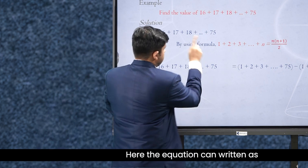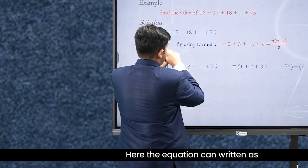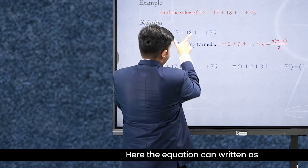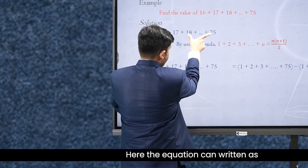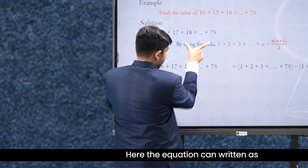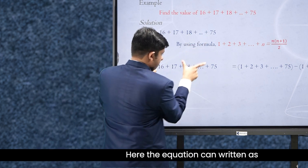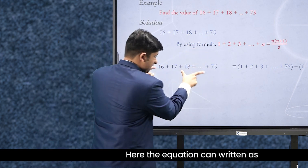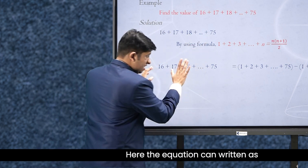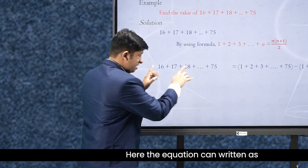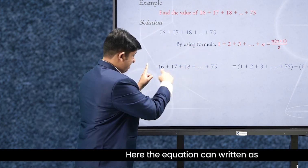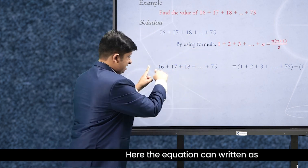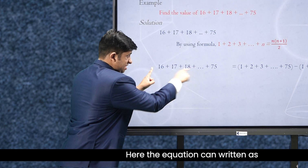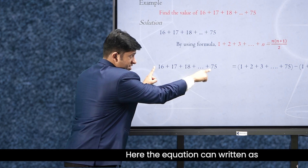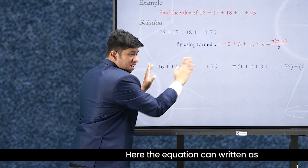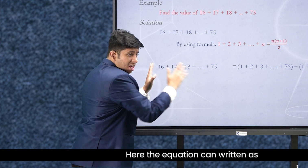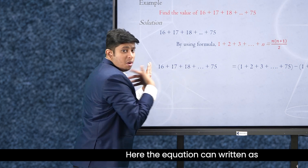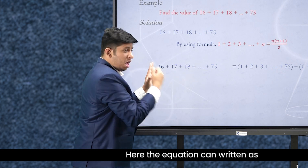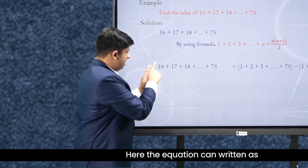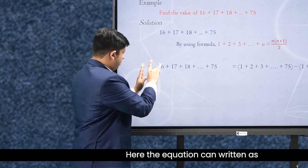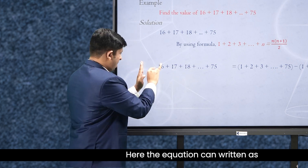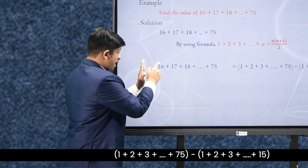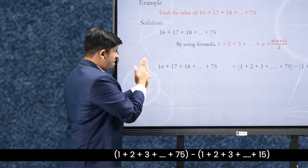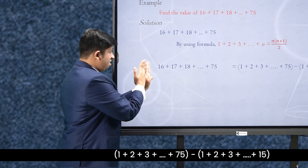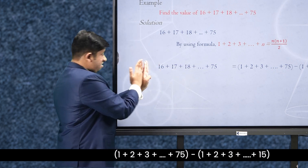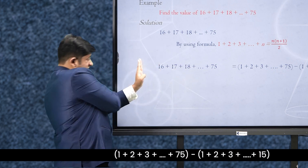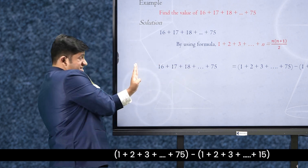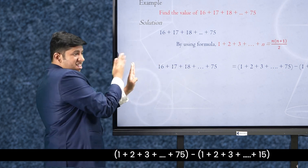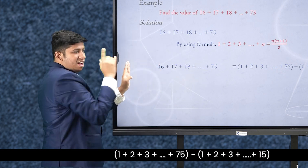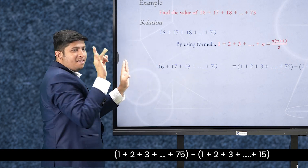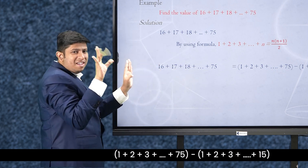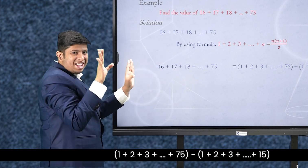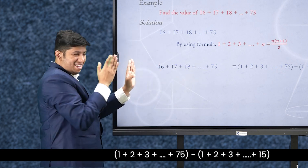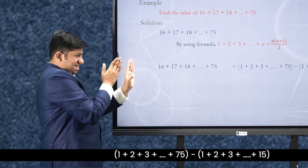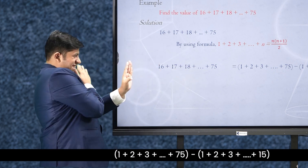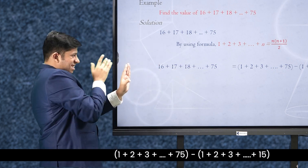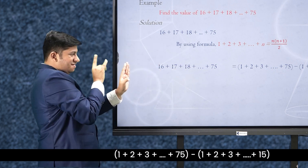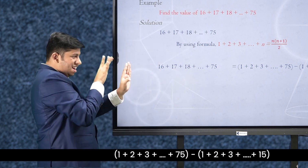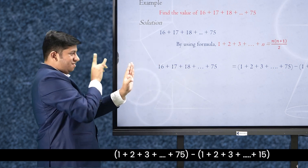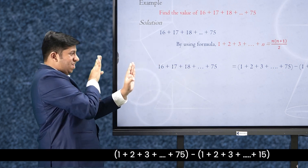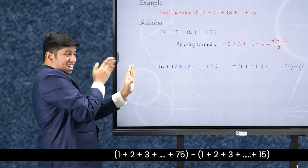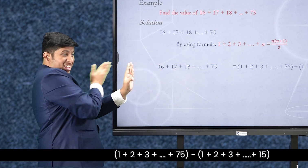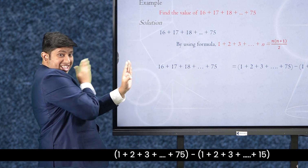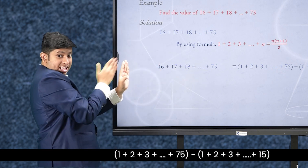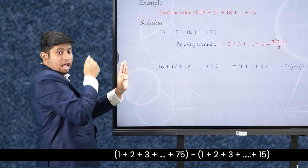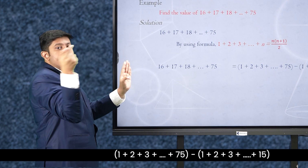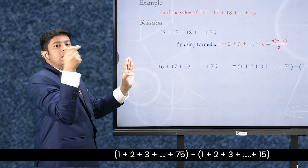Here the equation can be written as 1 plus 2 plus 3 plus so on plus 75